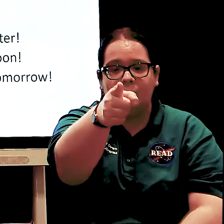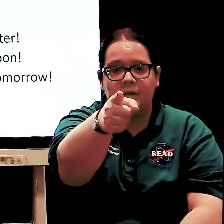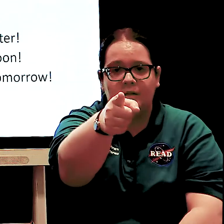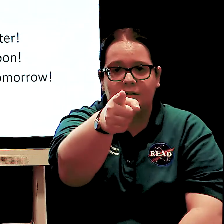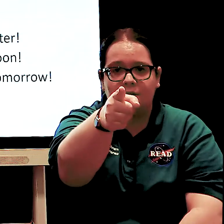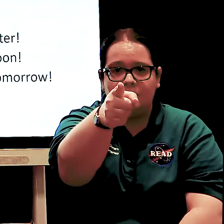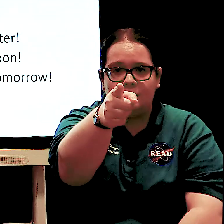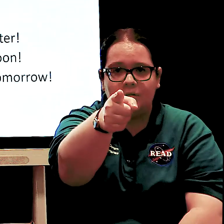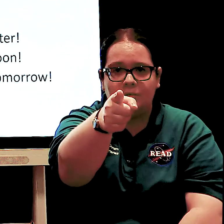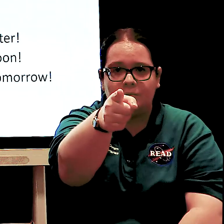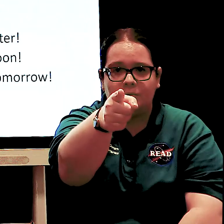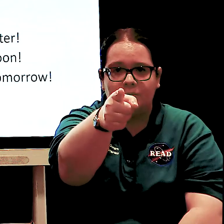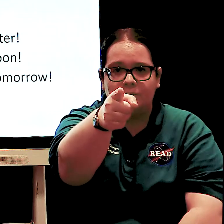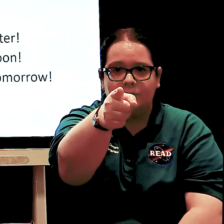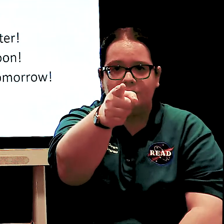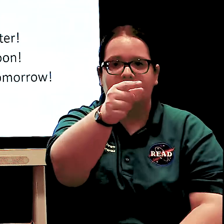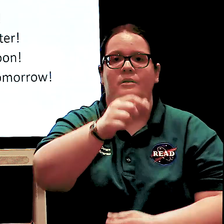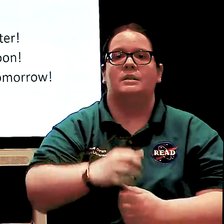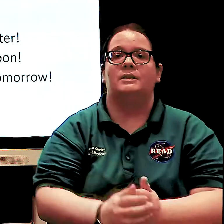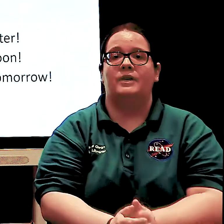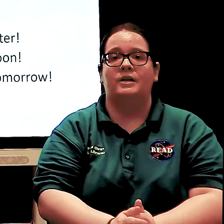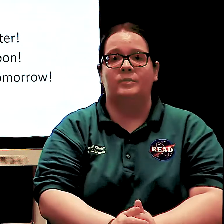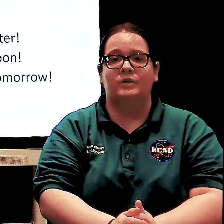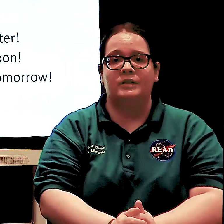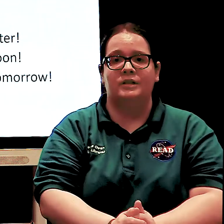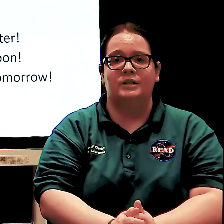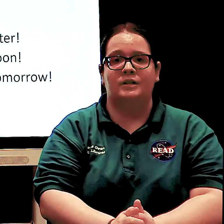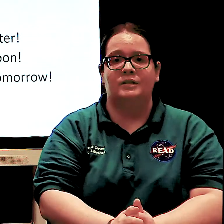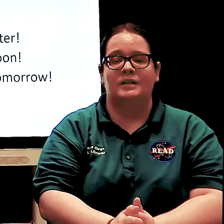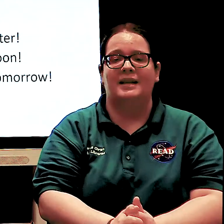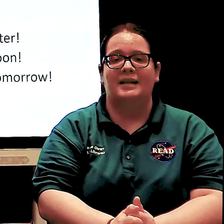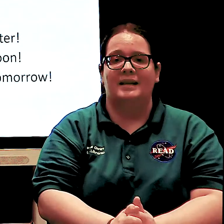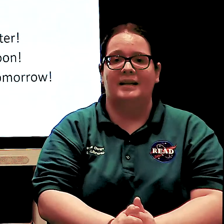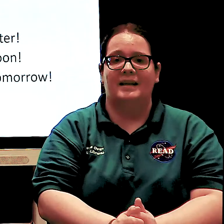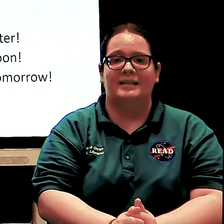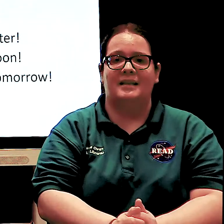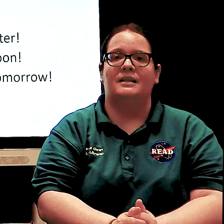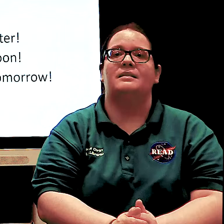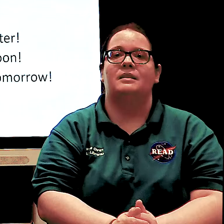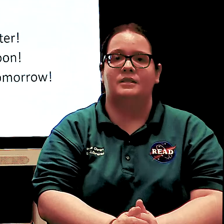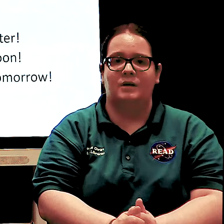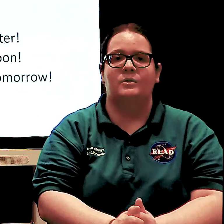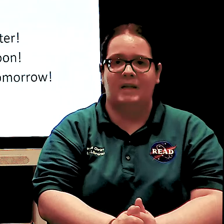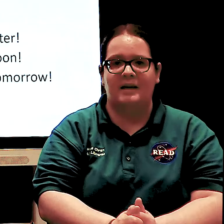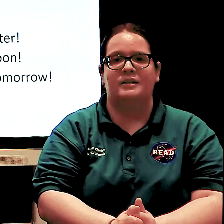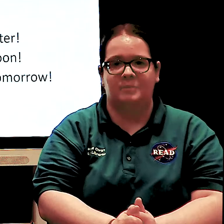point, you. It's very important to learn. In ASL, it's okay to point,